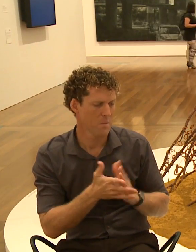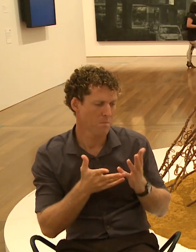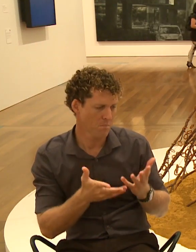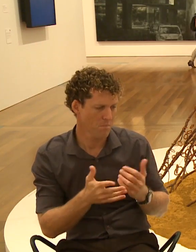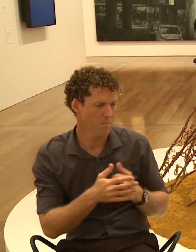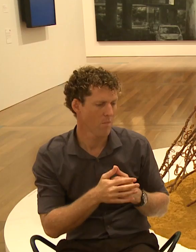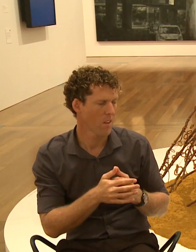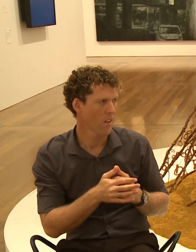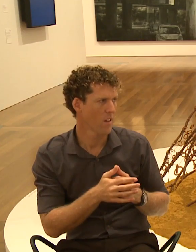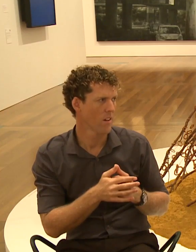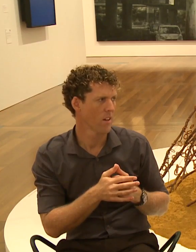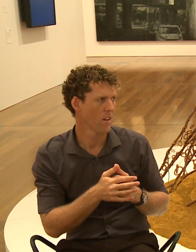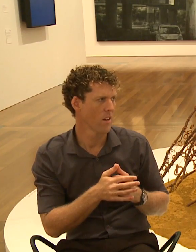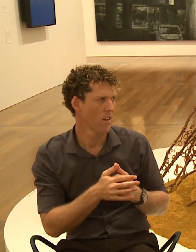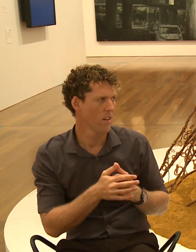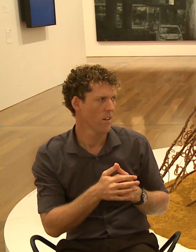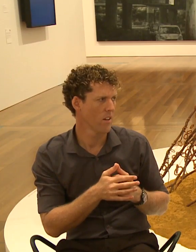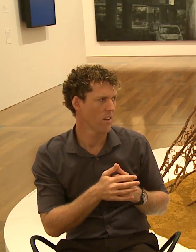yes, so, and you know,